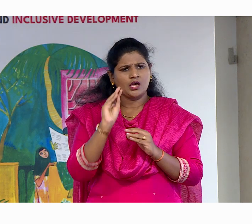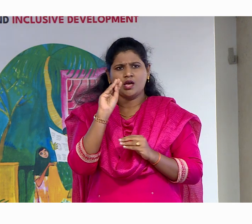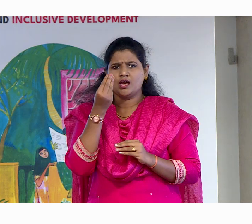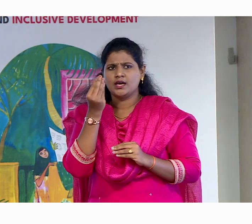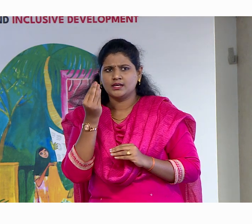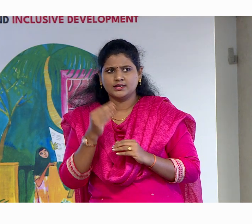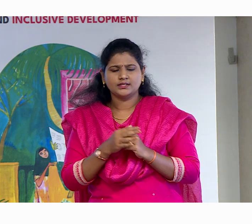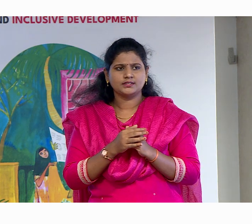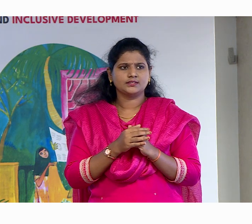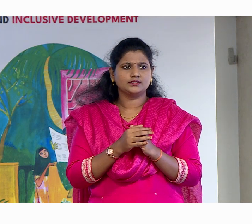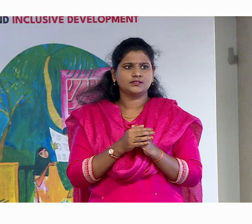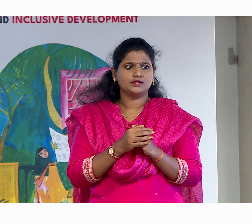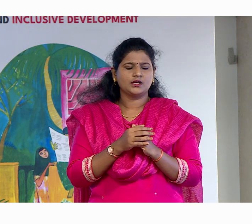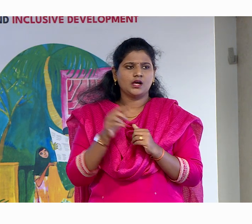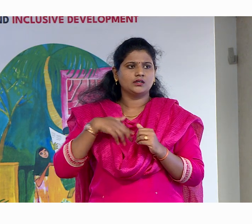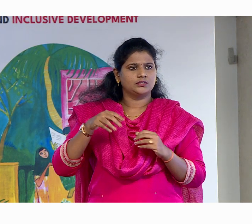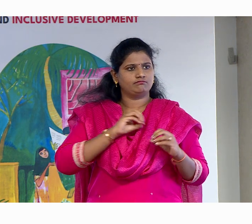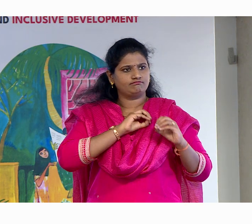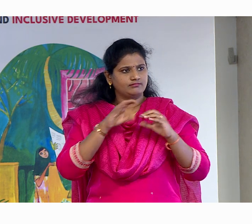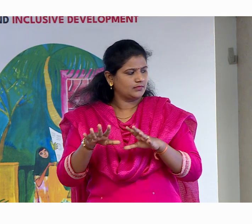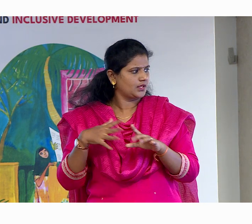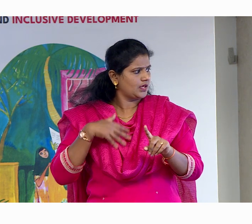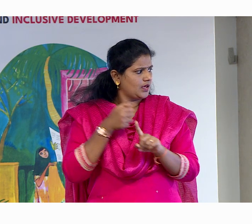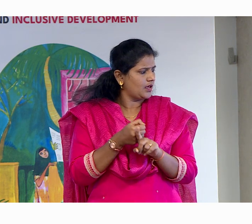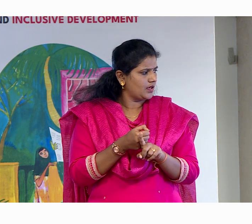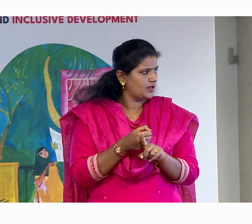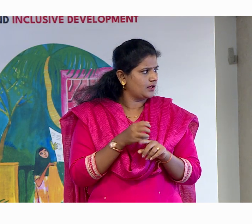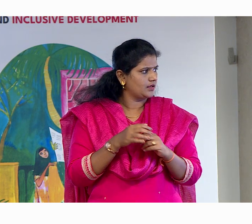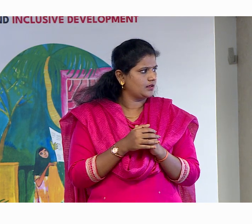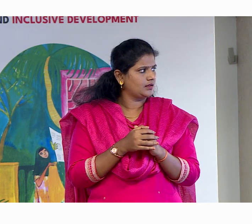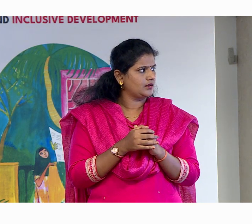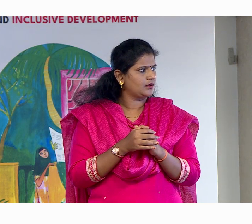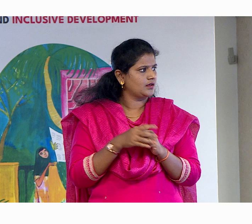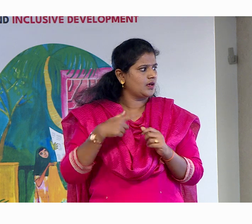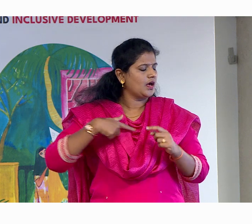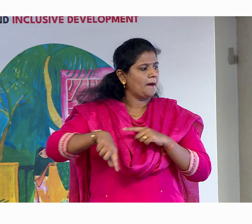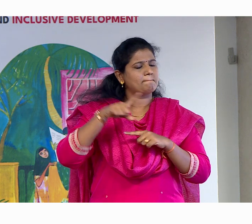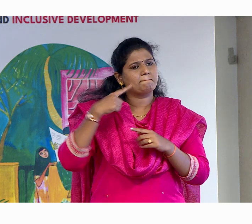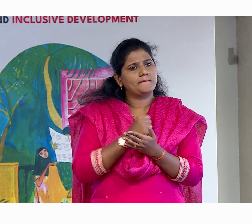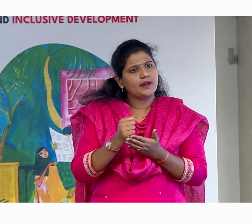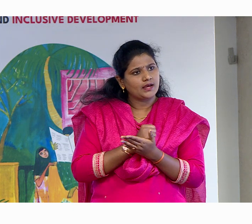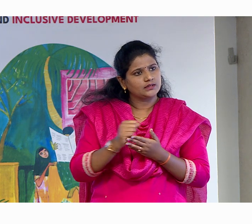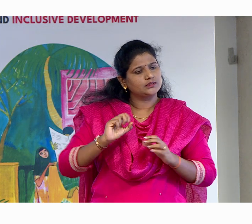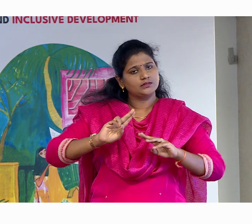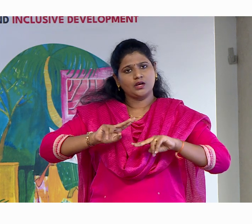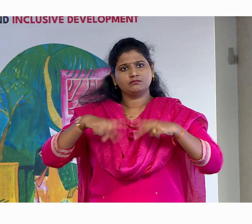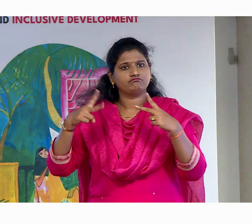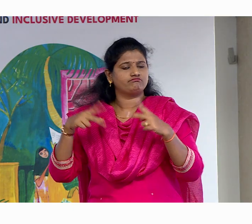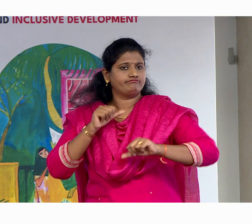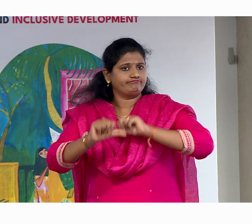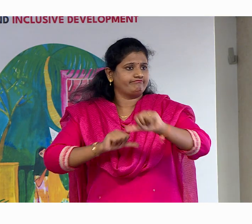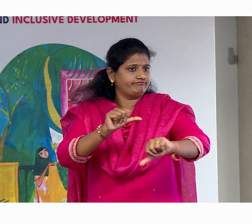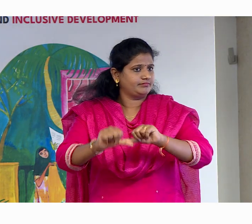on our own research into how people use their knowledge in practice, things like communities of practice and Mindlines that you'll come across as you go